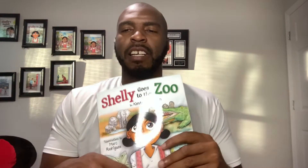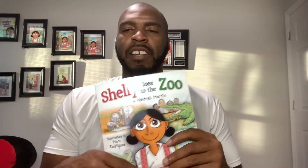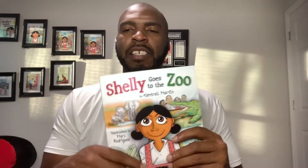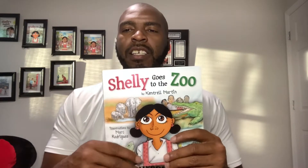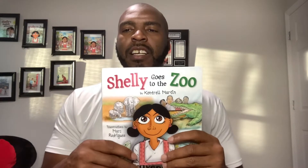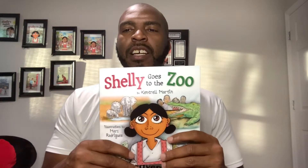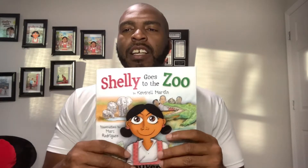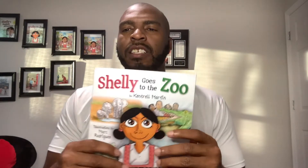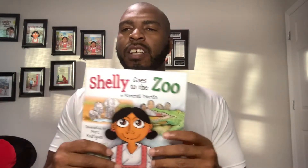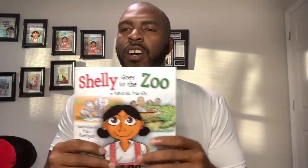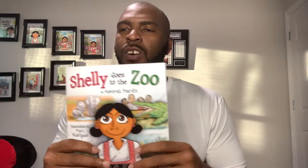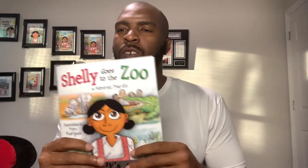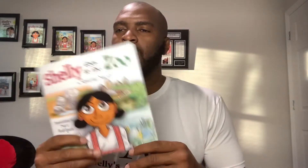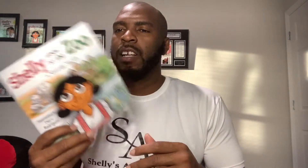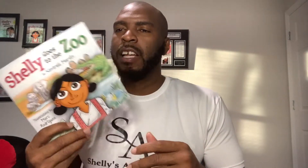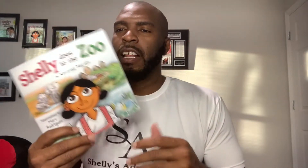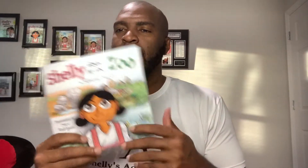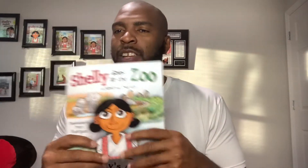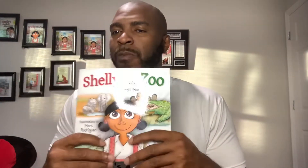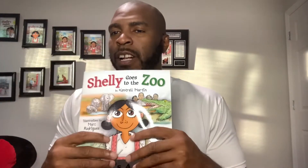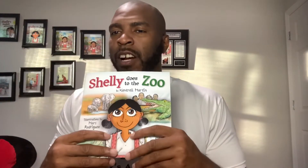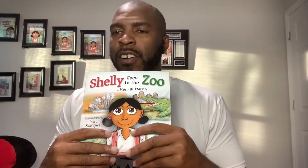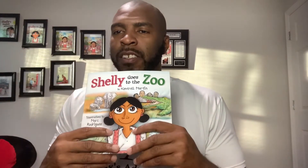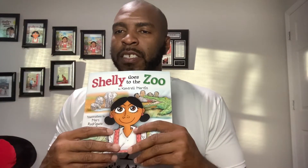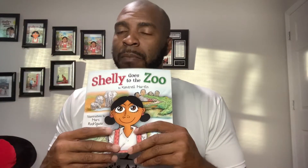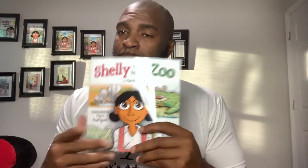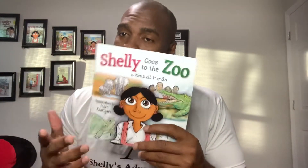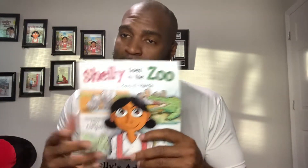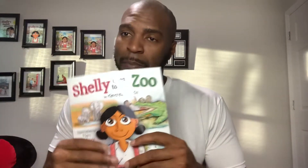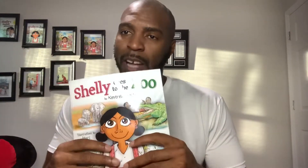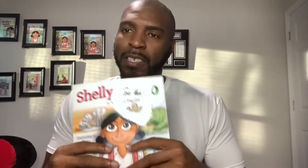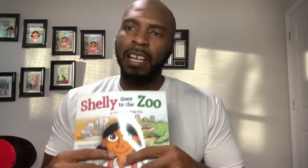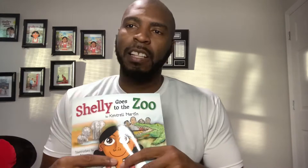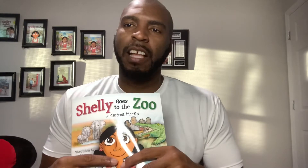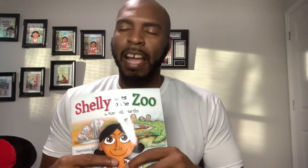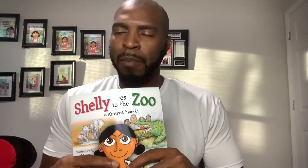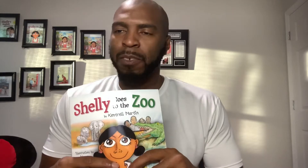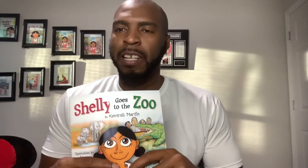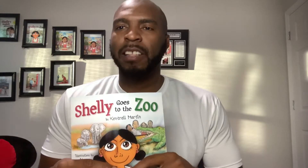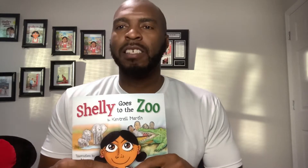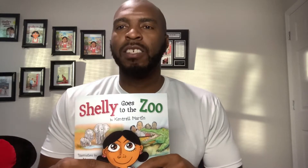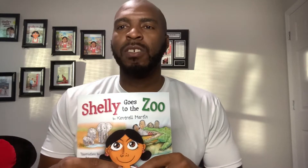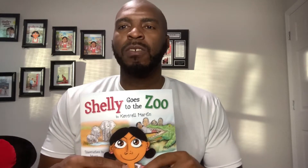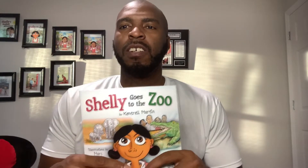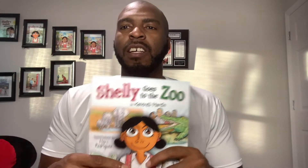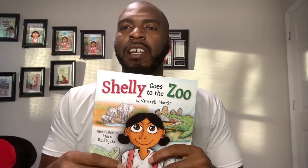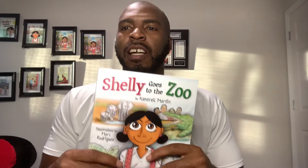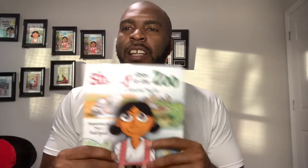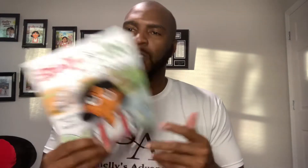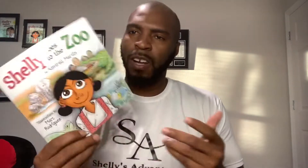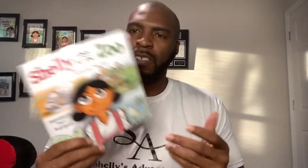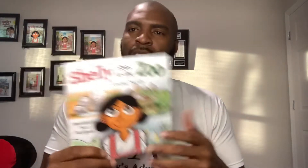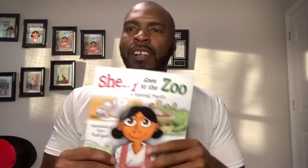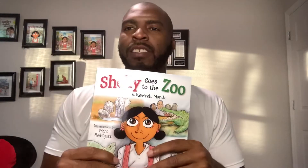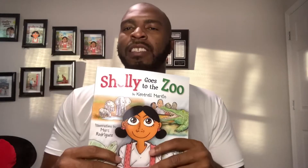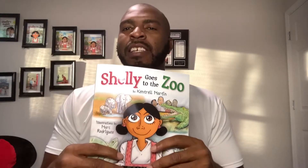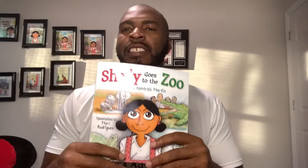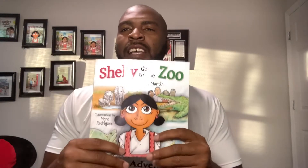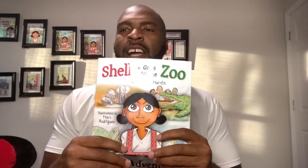series. So in here you will learn some facts about the animals at the zoo, and you also learn the 10